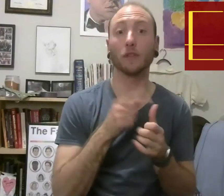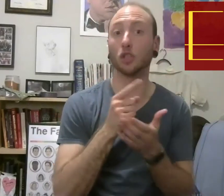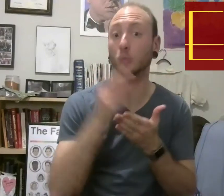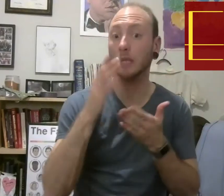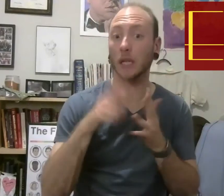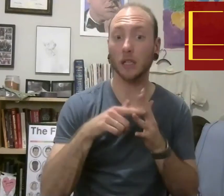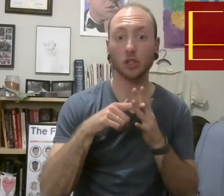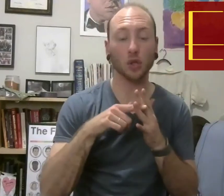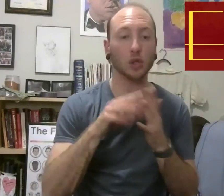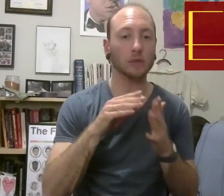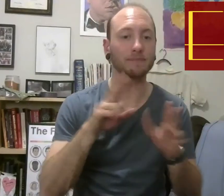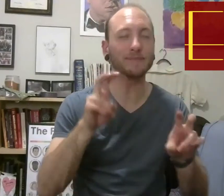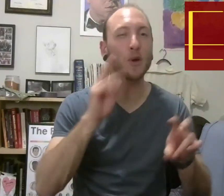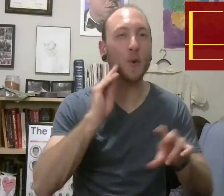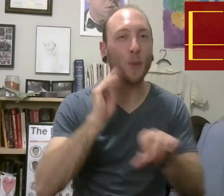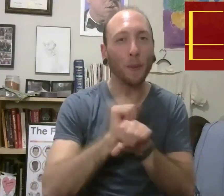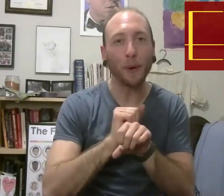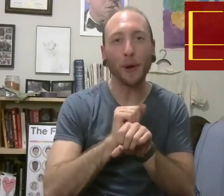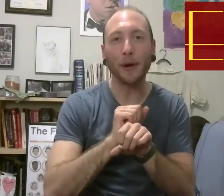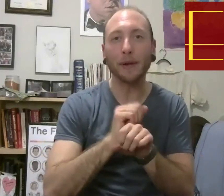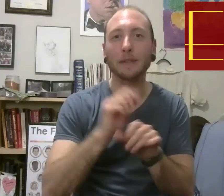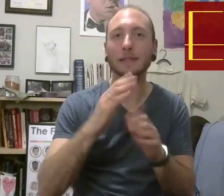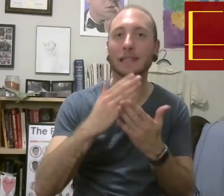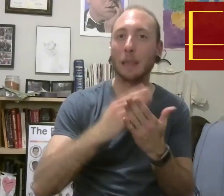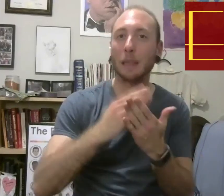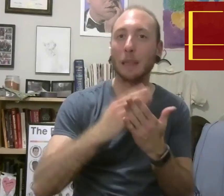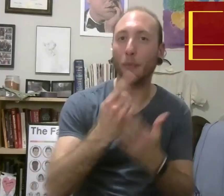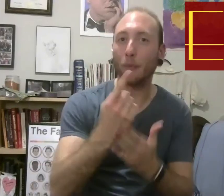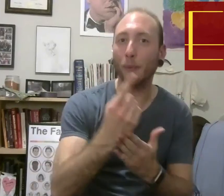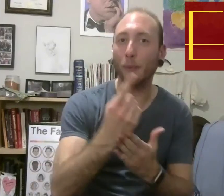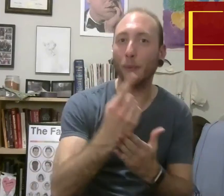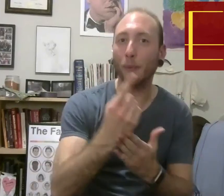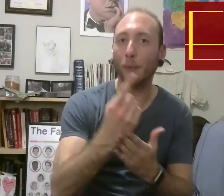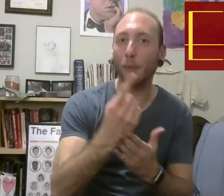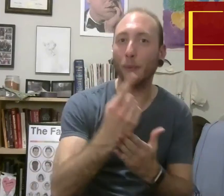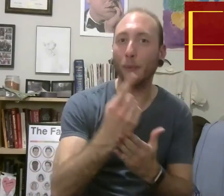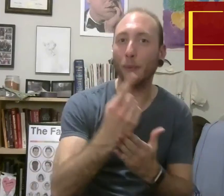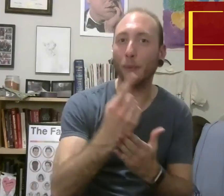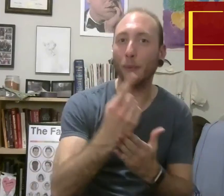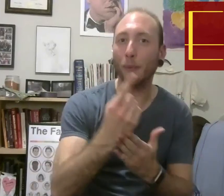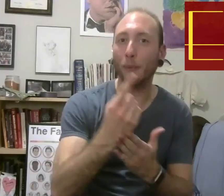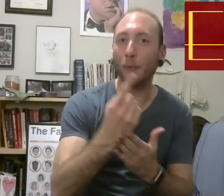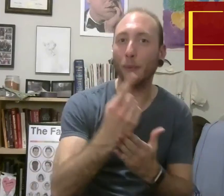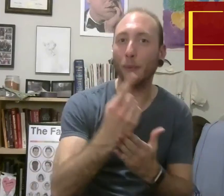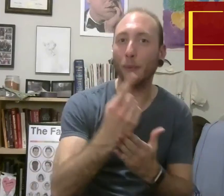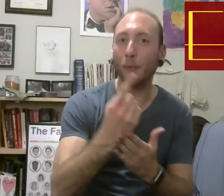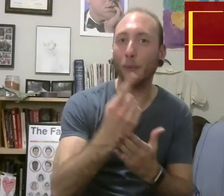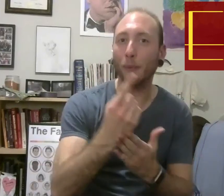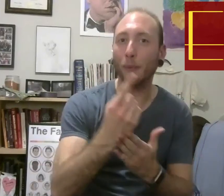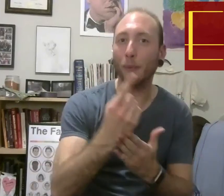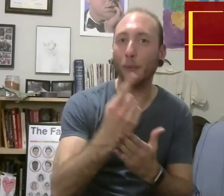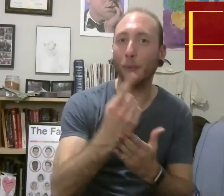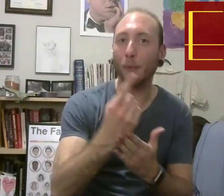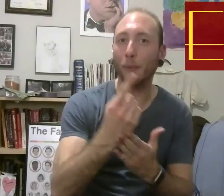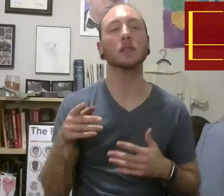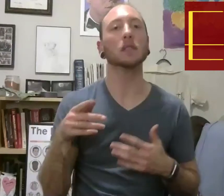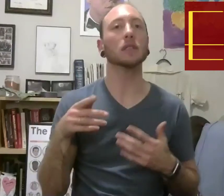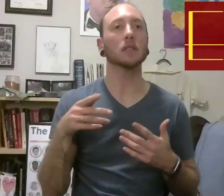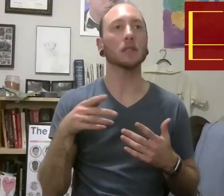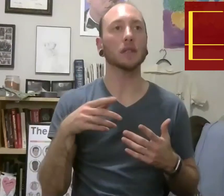getting to continue being honest about these things I was really ashamed of.